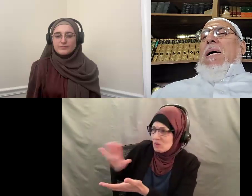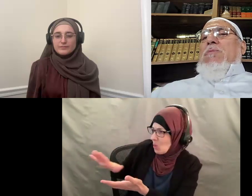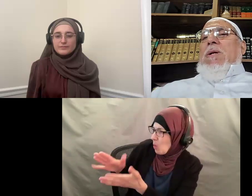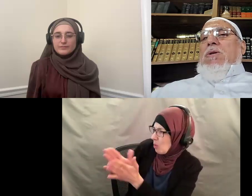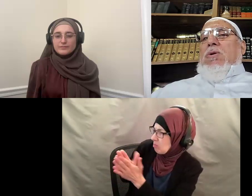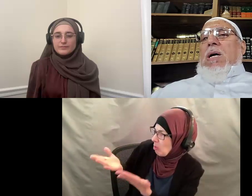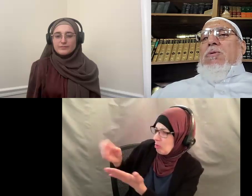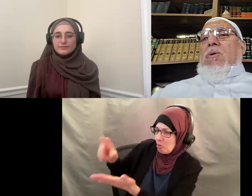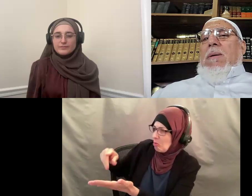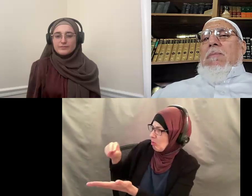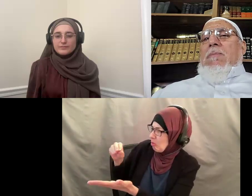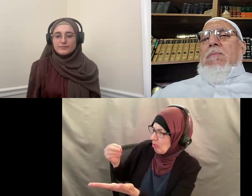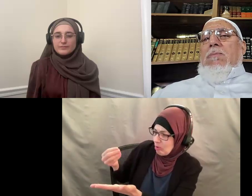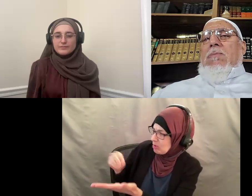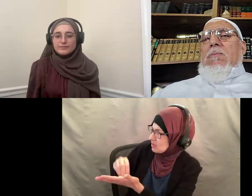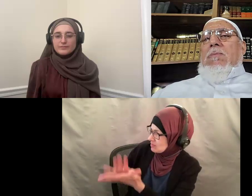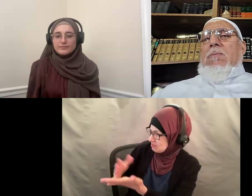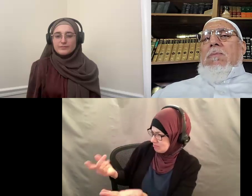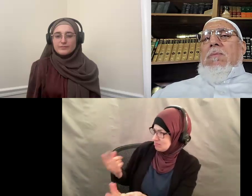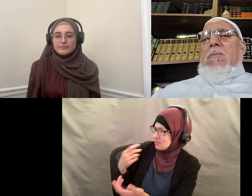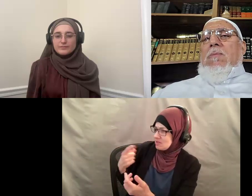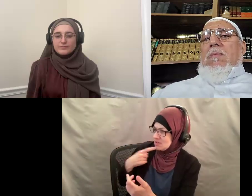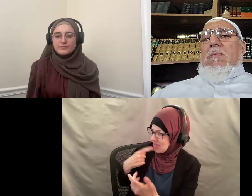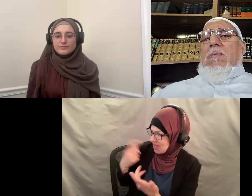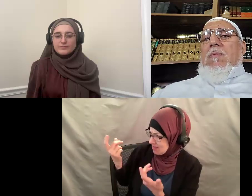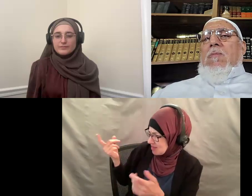no punishment could come to them?